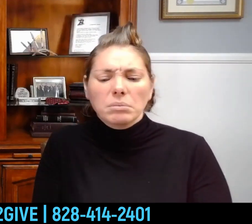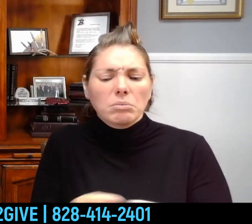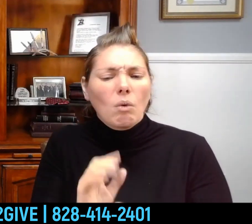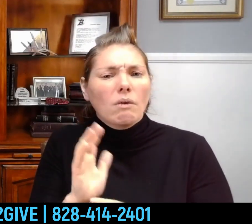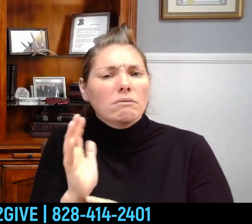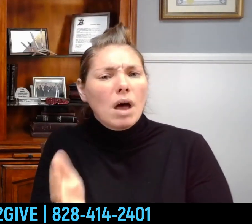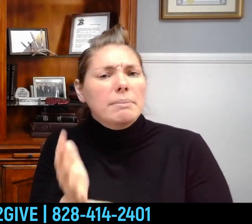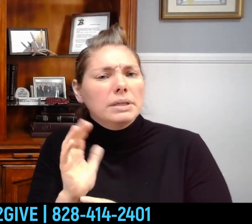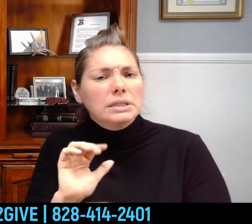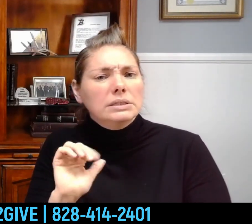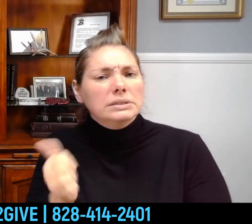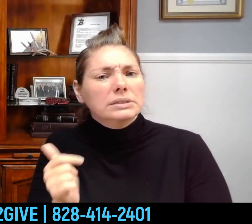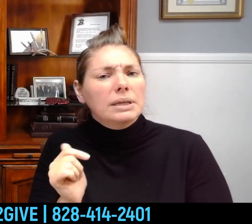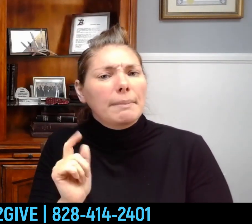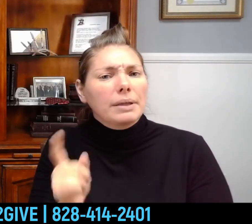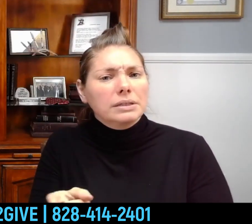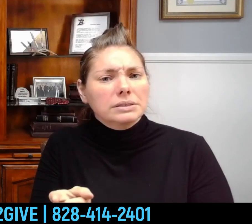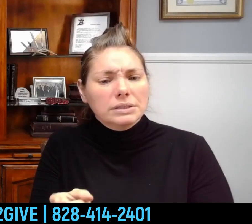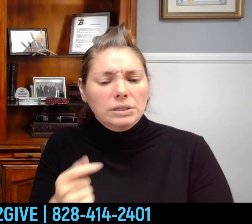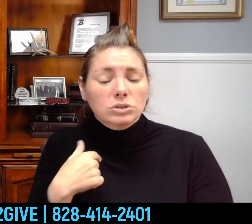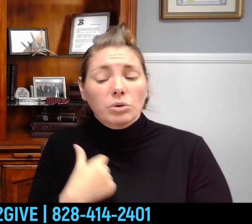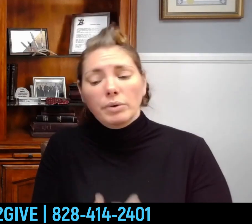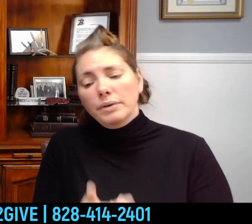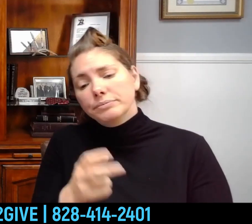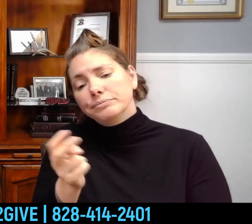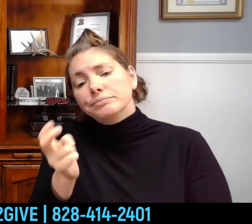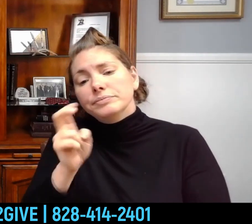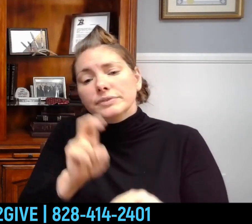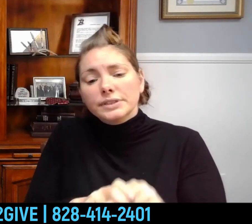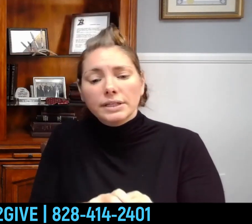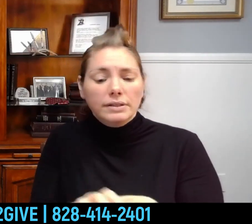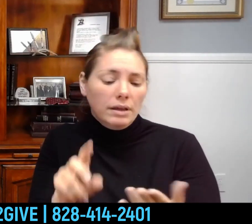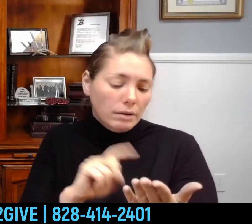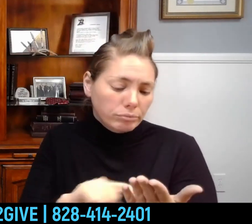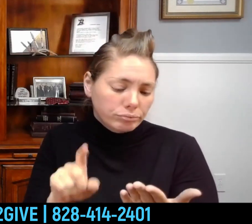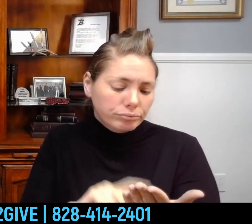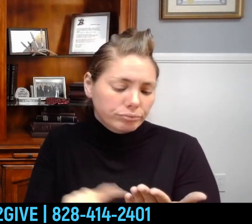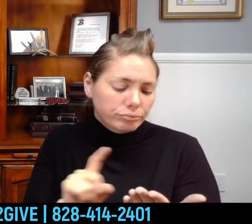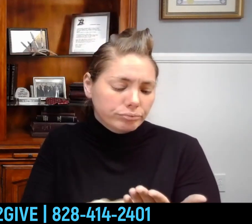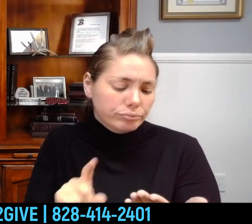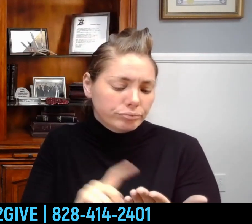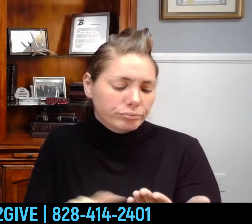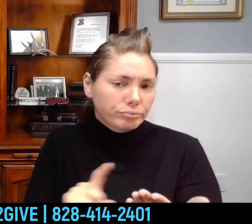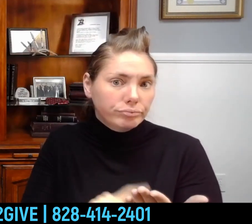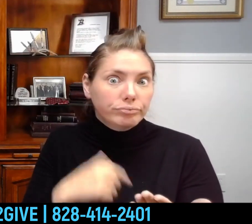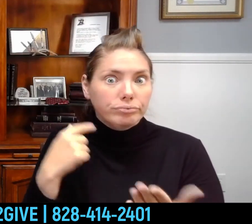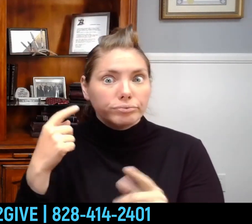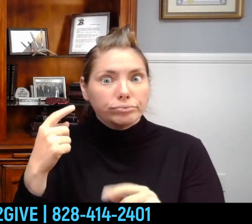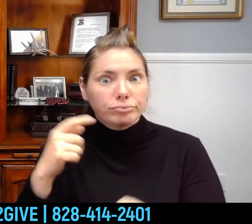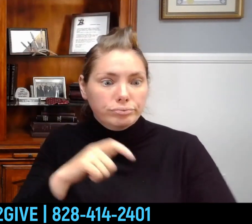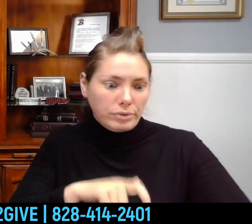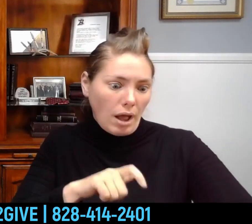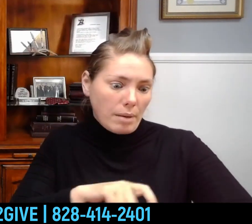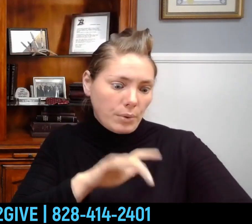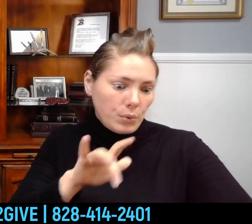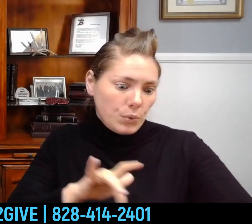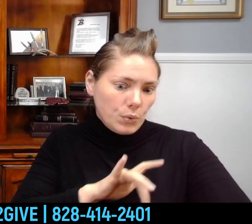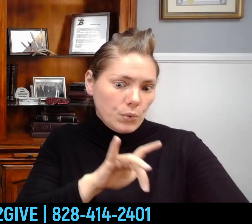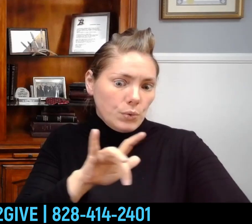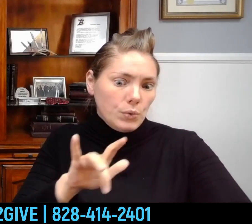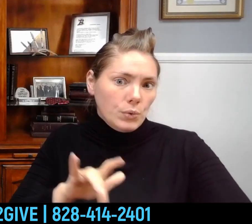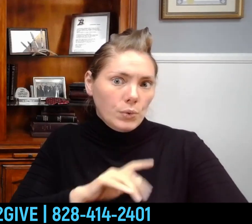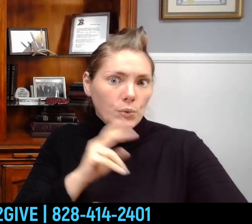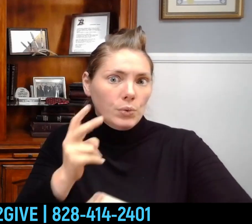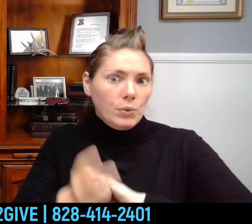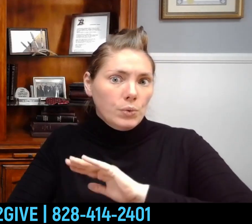5 or 10 minutes. And so we sit down and 5 to 10 minutes ends up being 2 and 3 hours. And so we've wasted